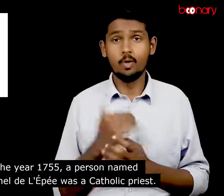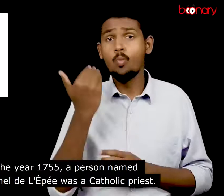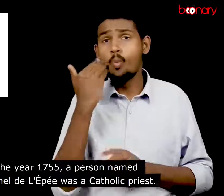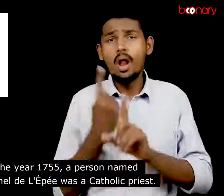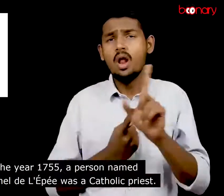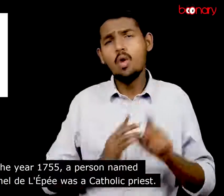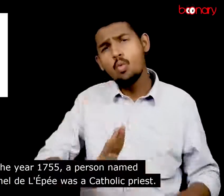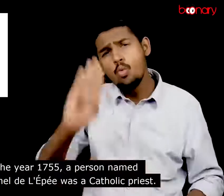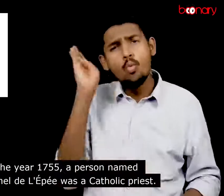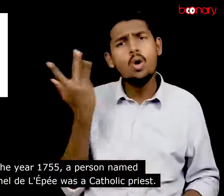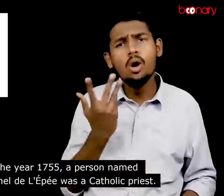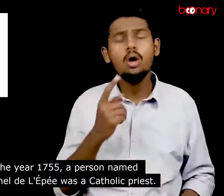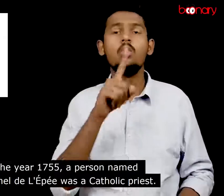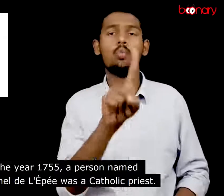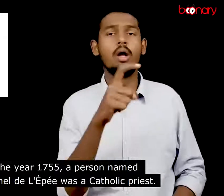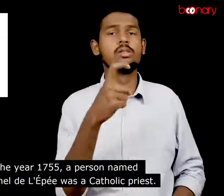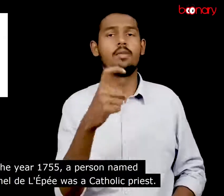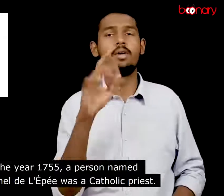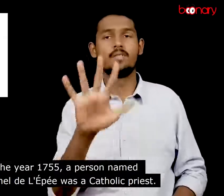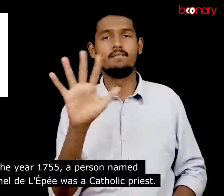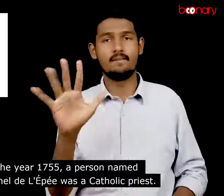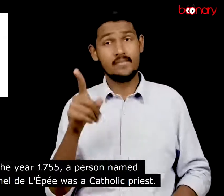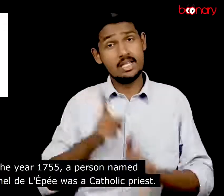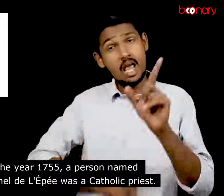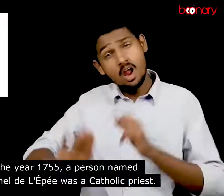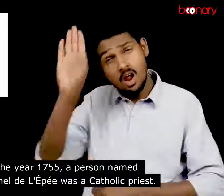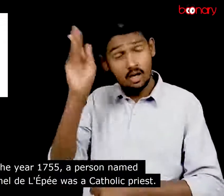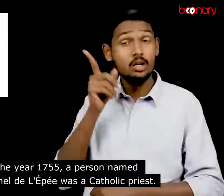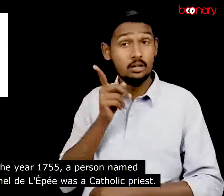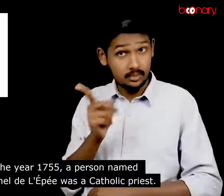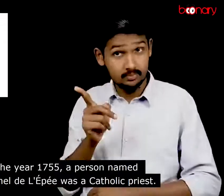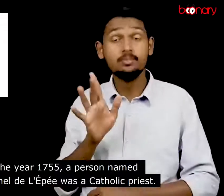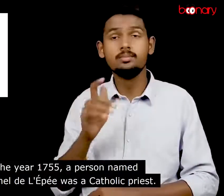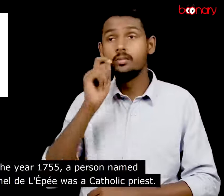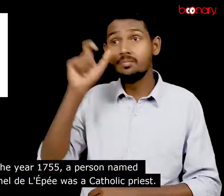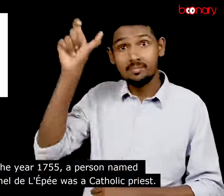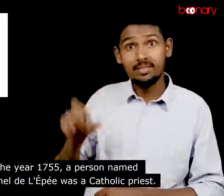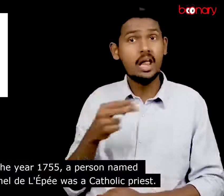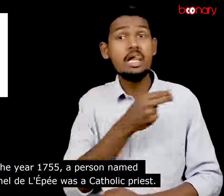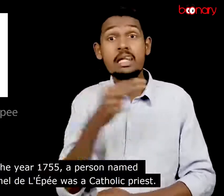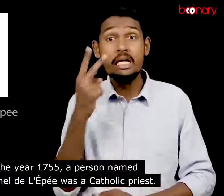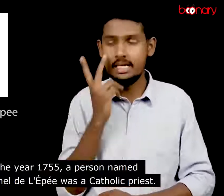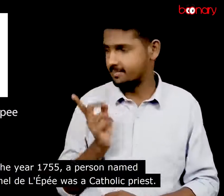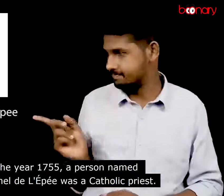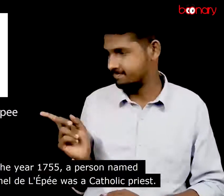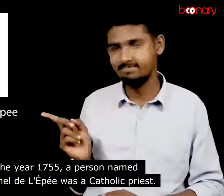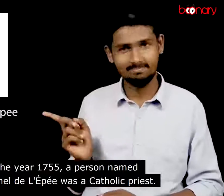Back in the year 1755, a person named Charles Michel